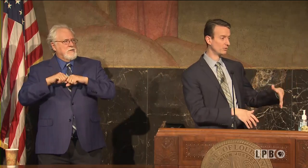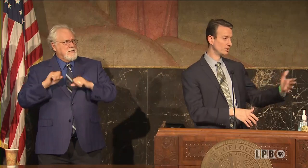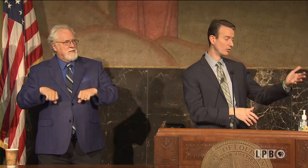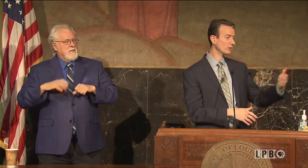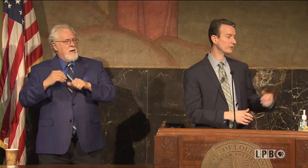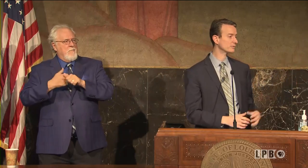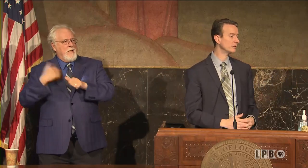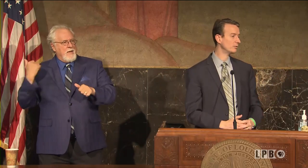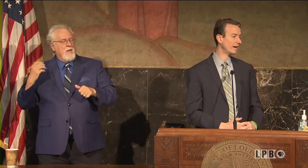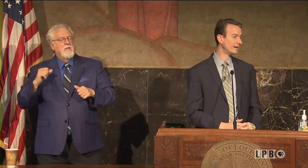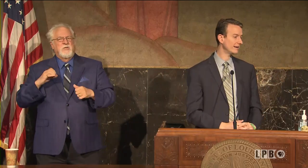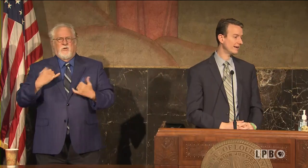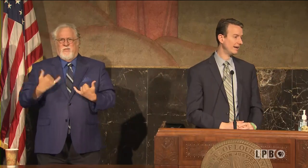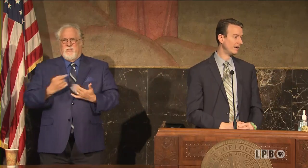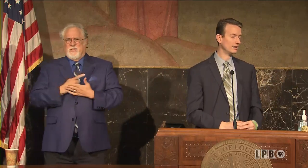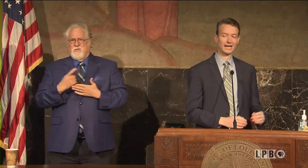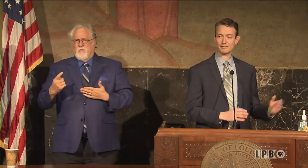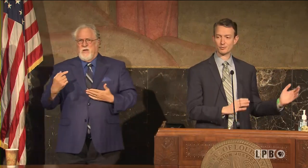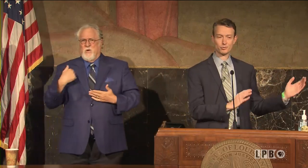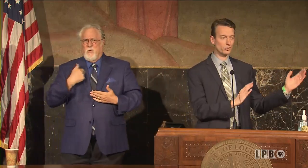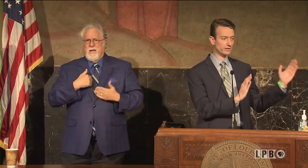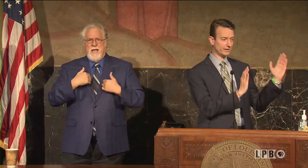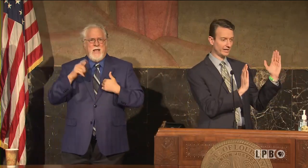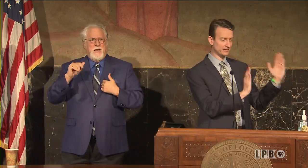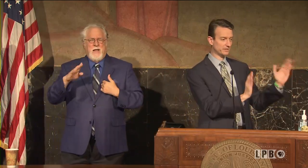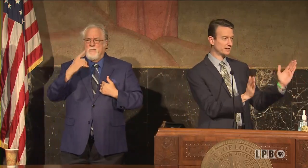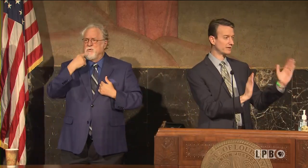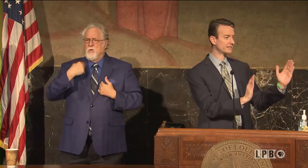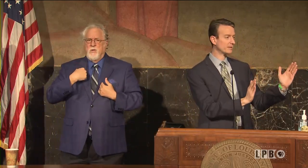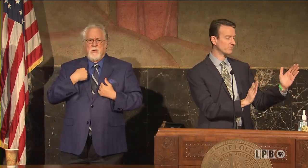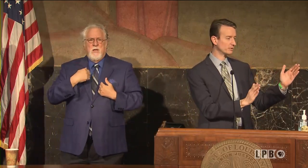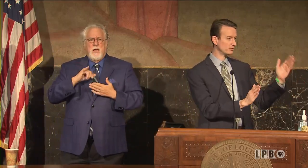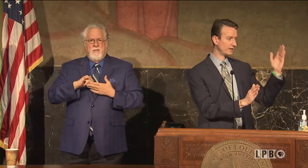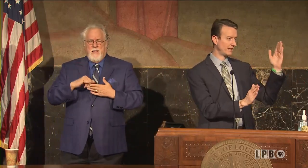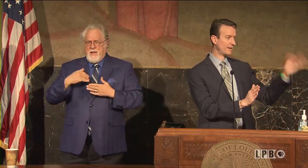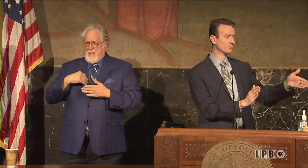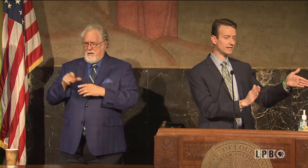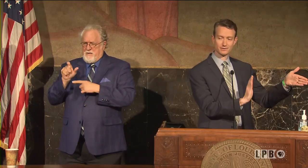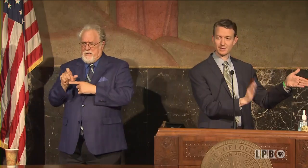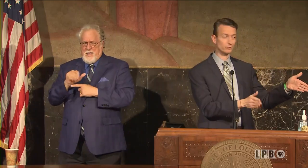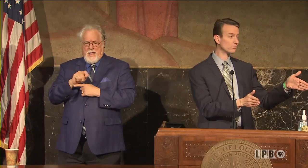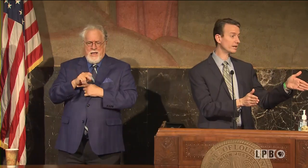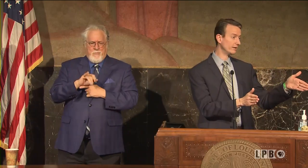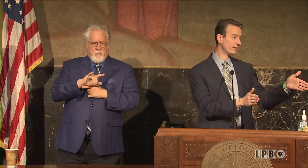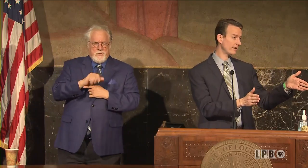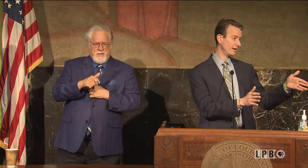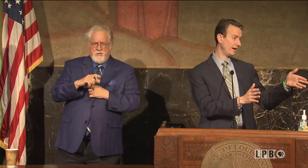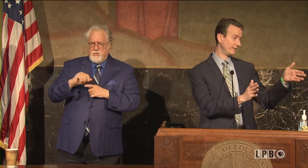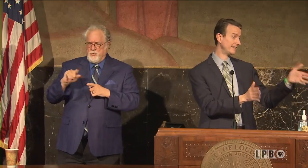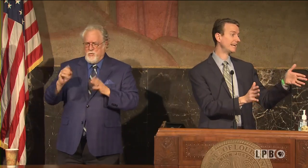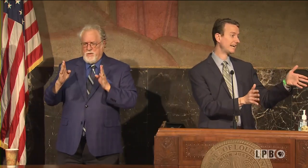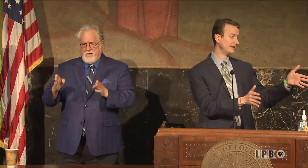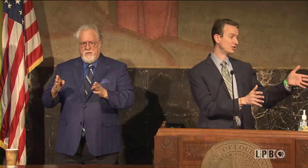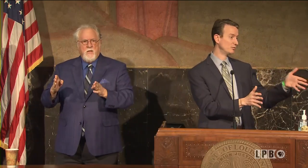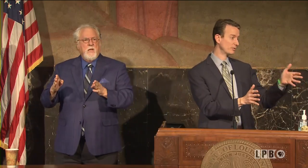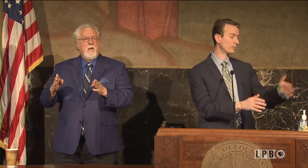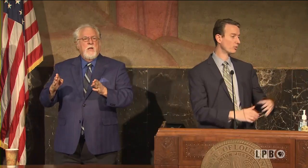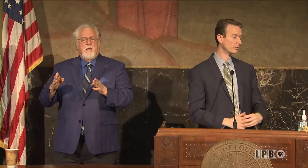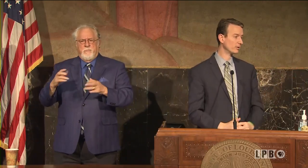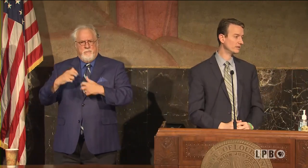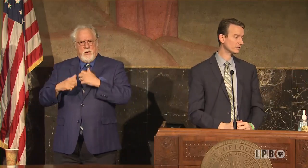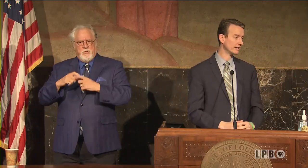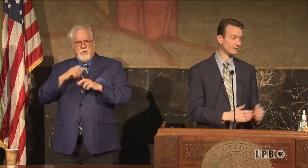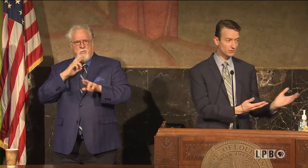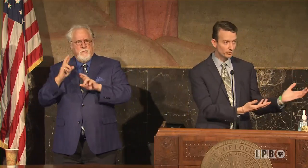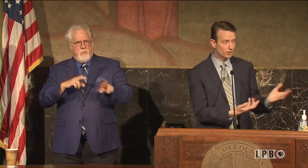backlog. So, earlier this week we had a lab that reported a specific segment between April 10th and April 20th that they had an issue with